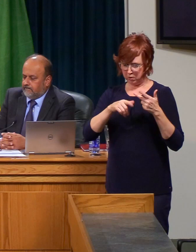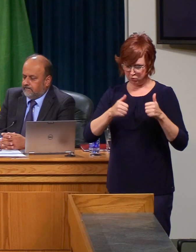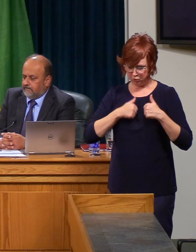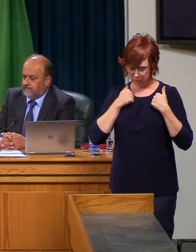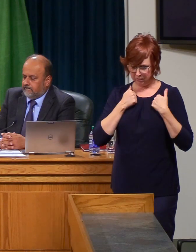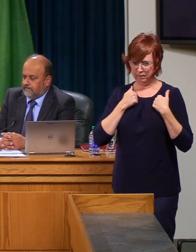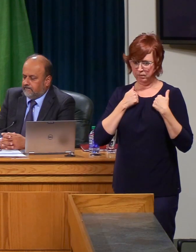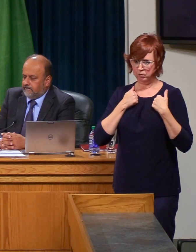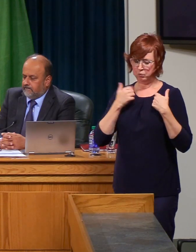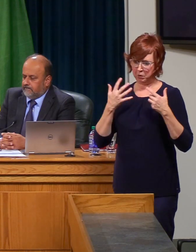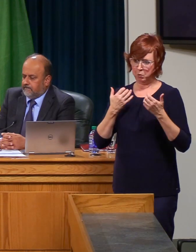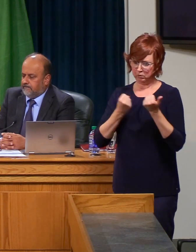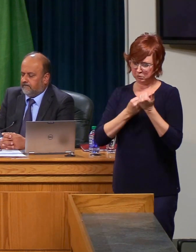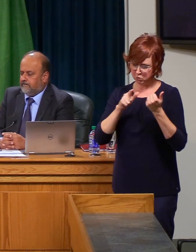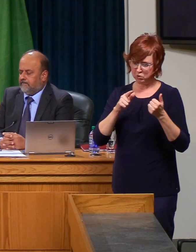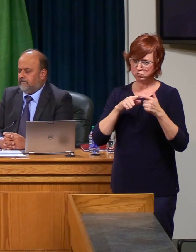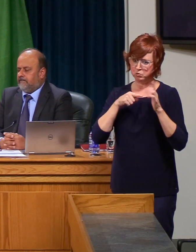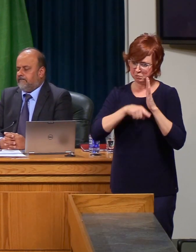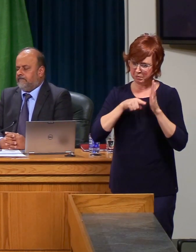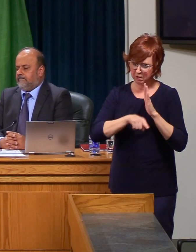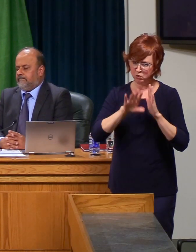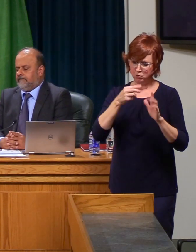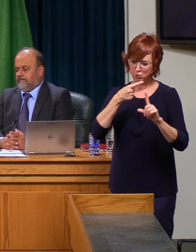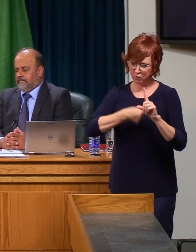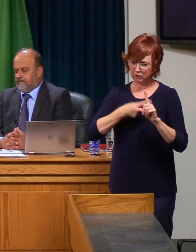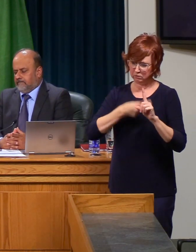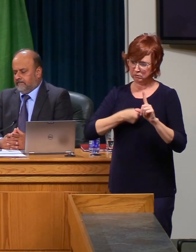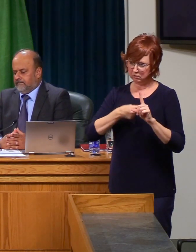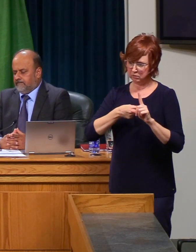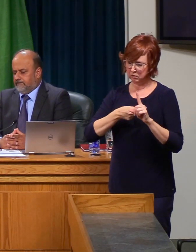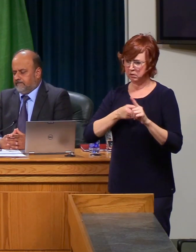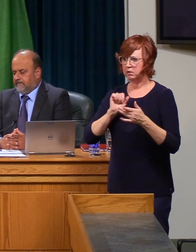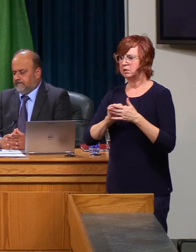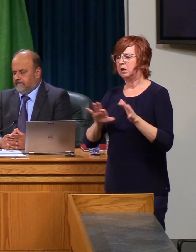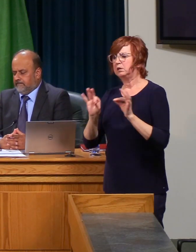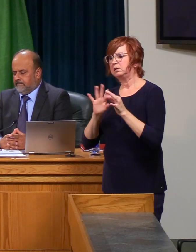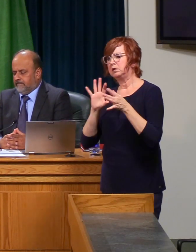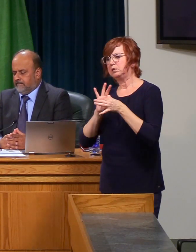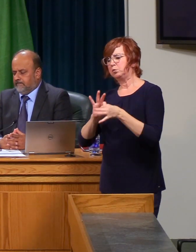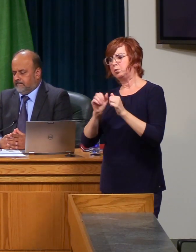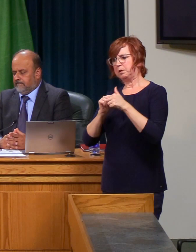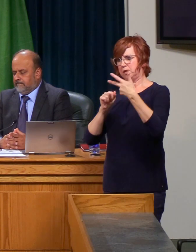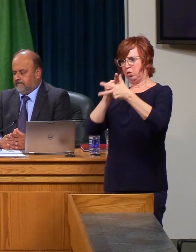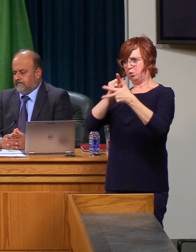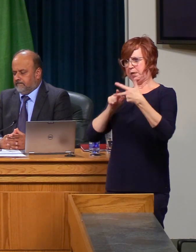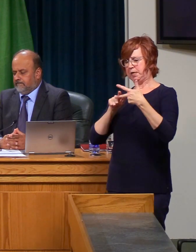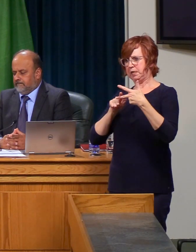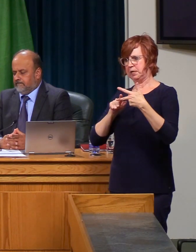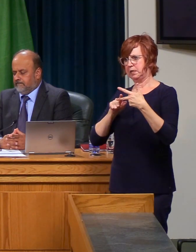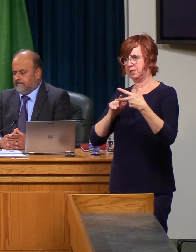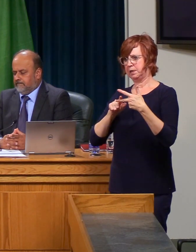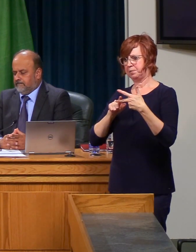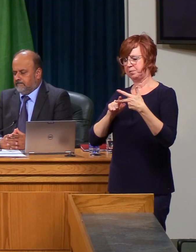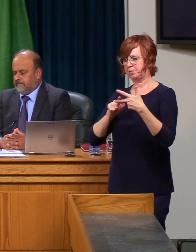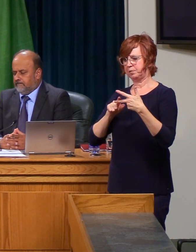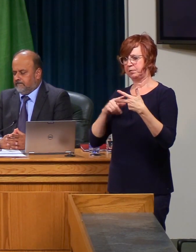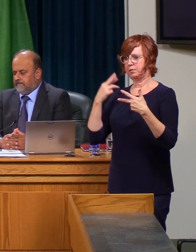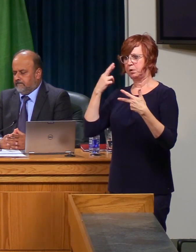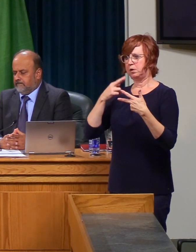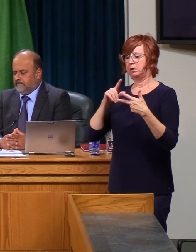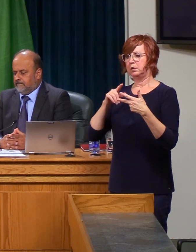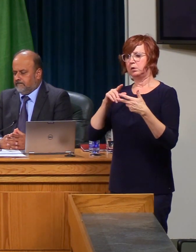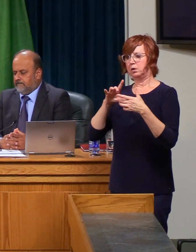are residing. This fits in line with the three-pronged effort that we had indicated we were going to take with